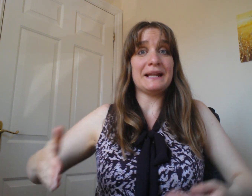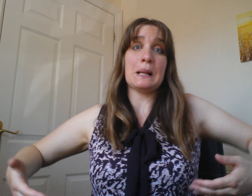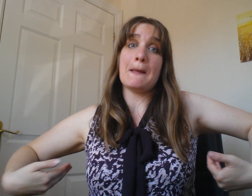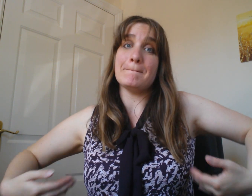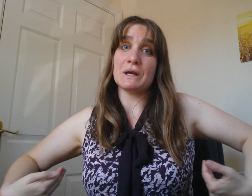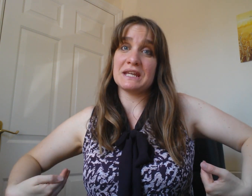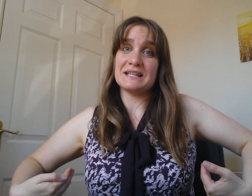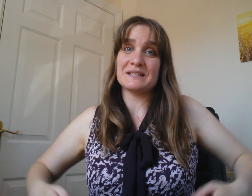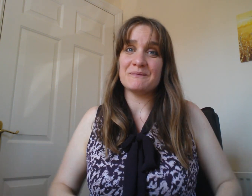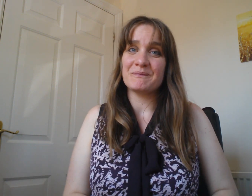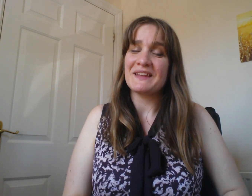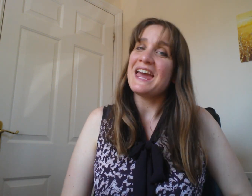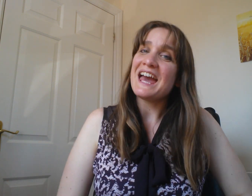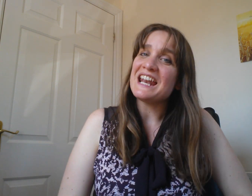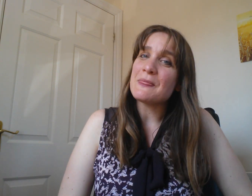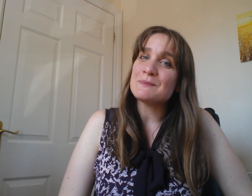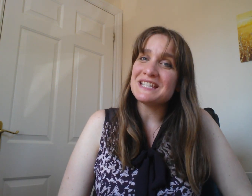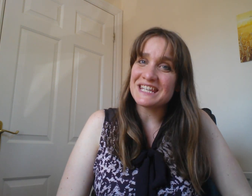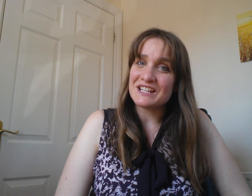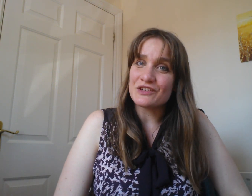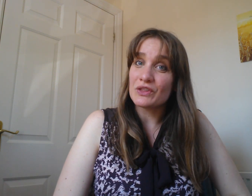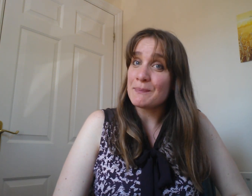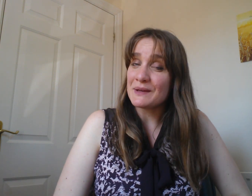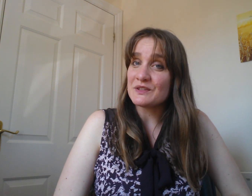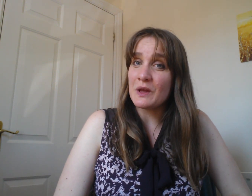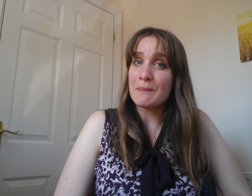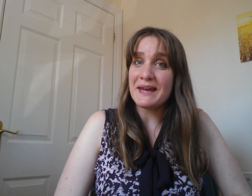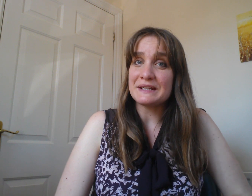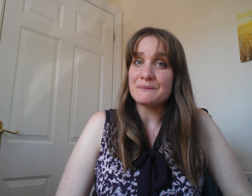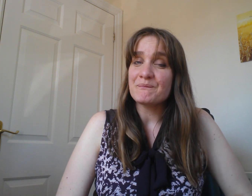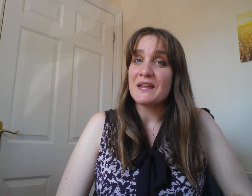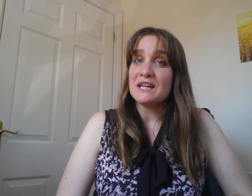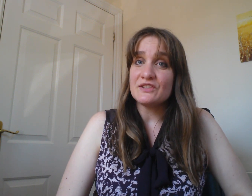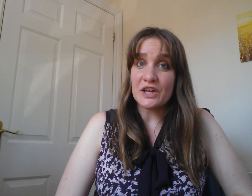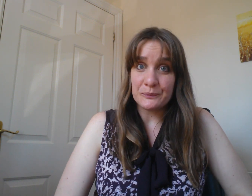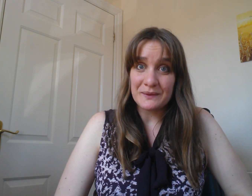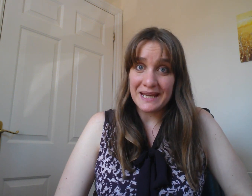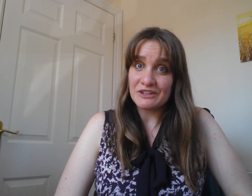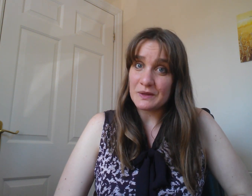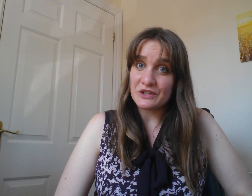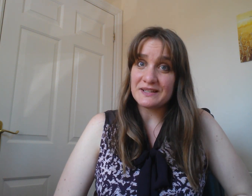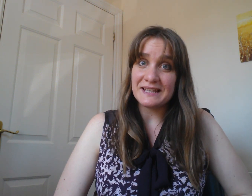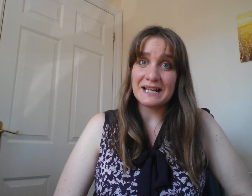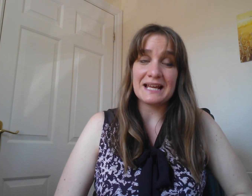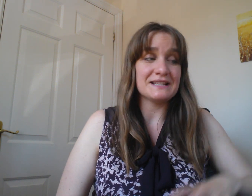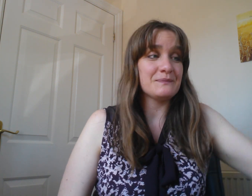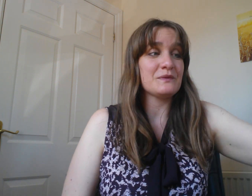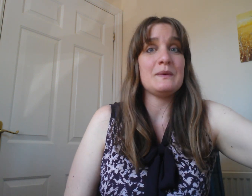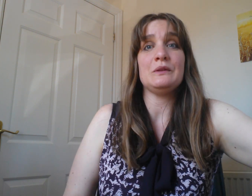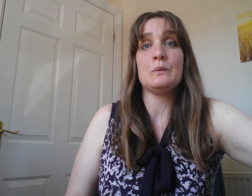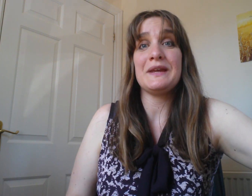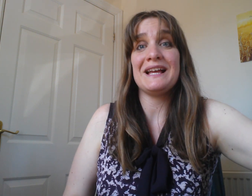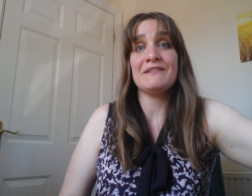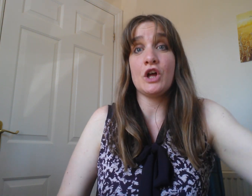little monkeys. And in this particular song, they're bouncing on the bed. So, how do I do this in class? Well, we have